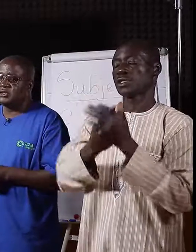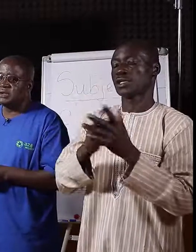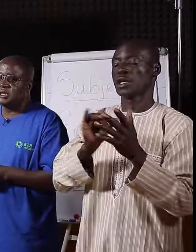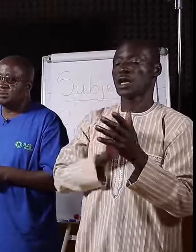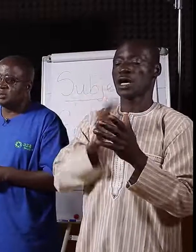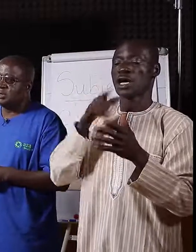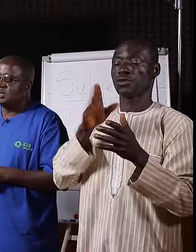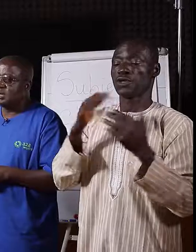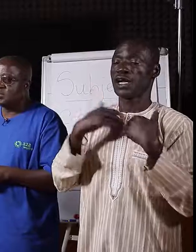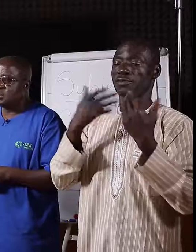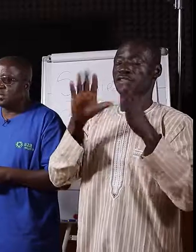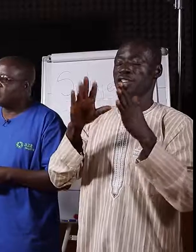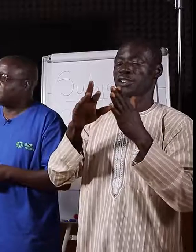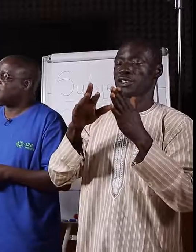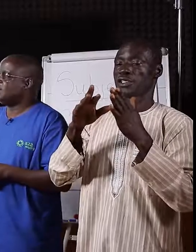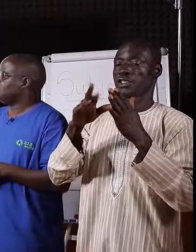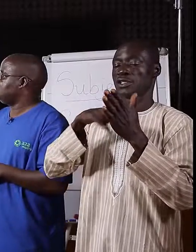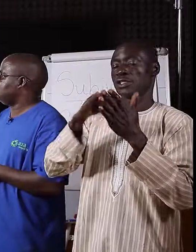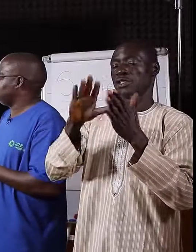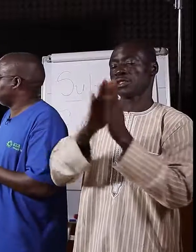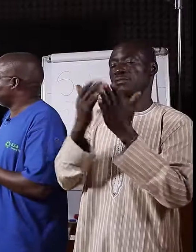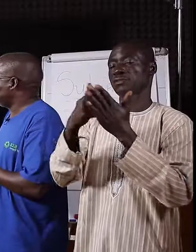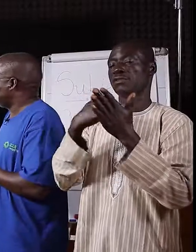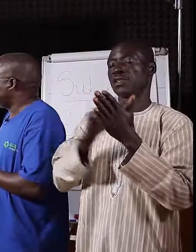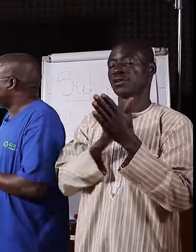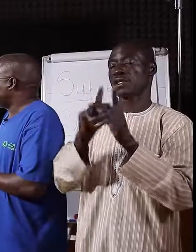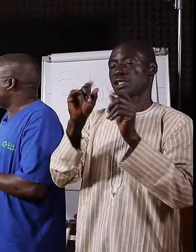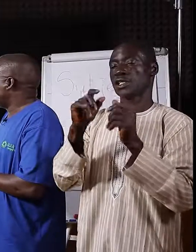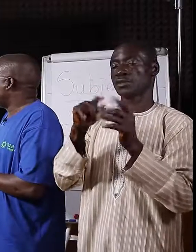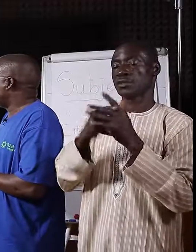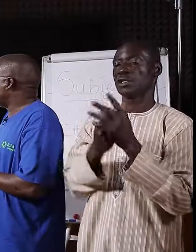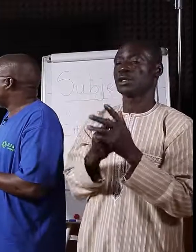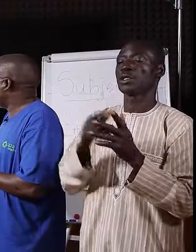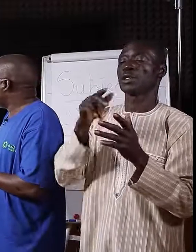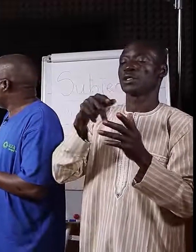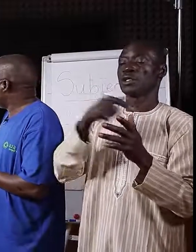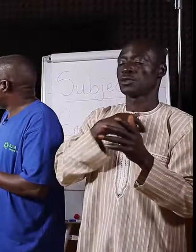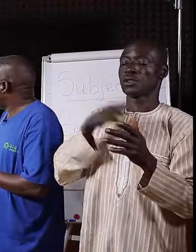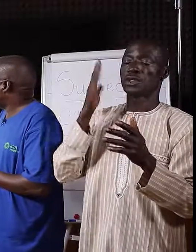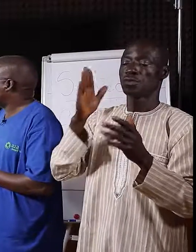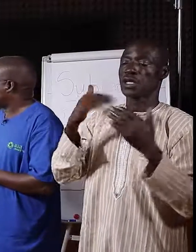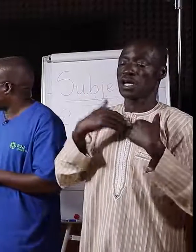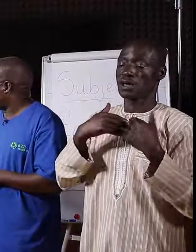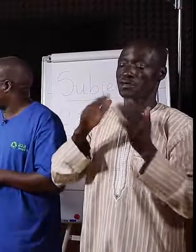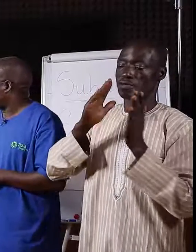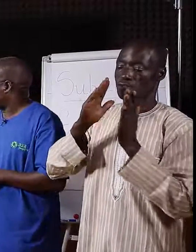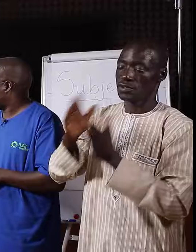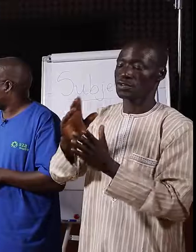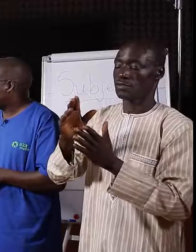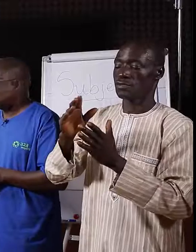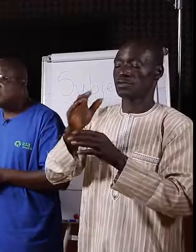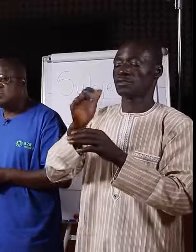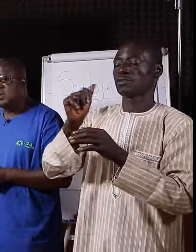have finished reading the book next week before our exams begin. We will have left Abuja when he